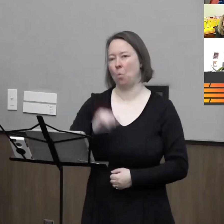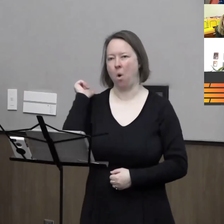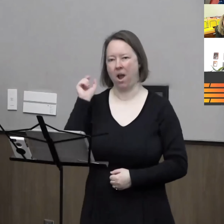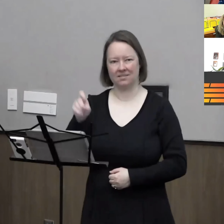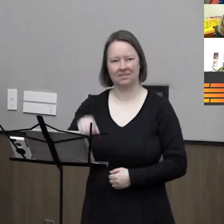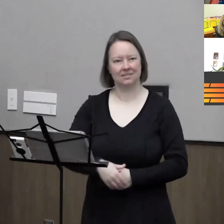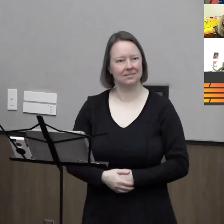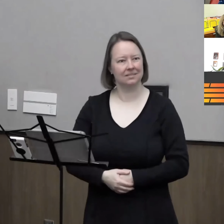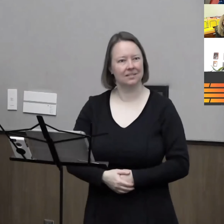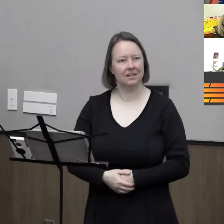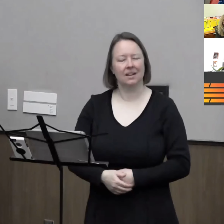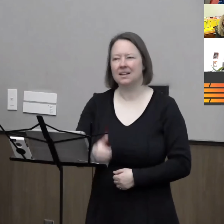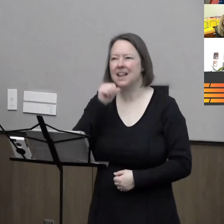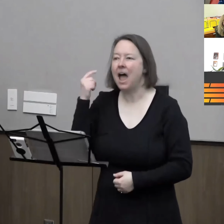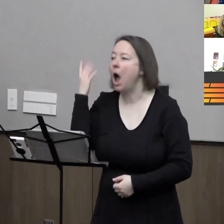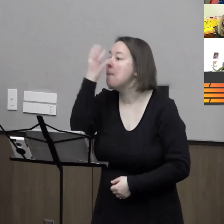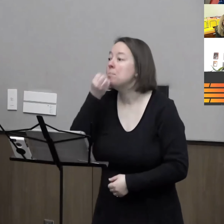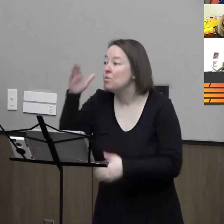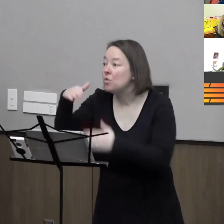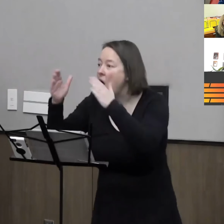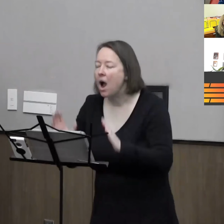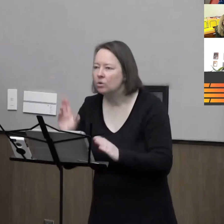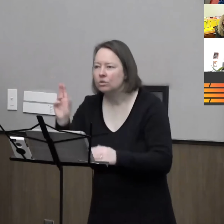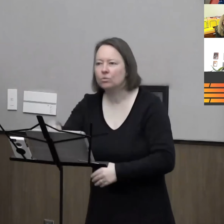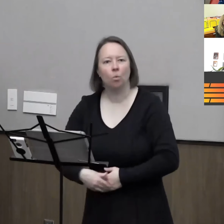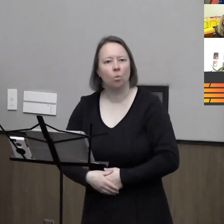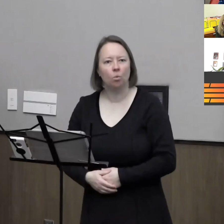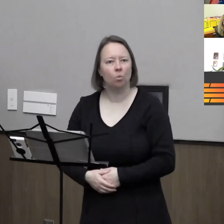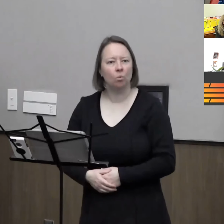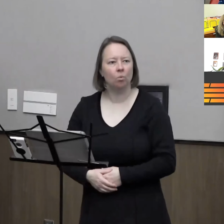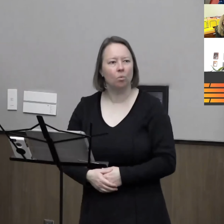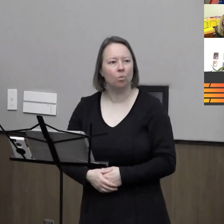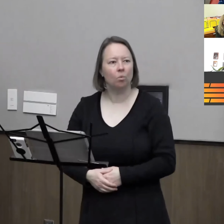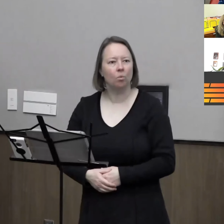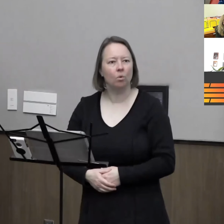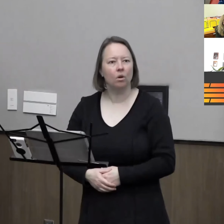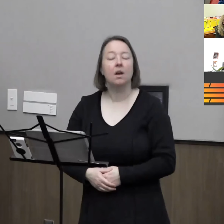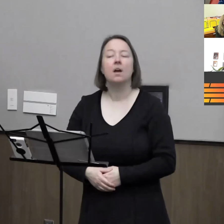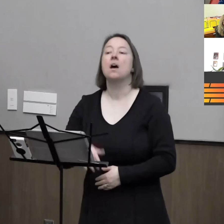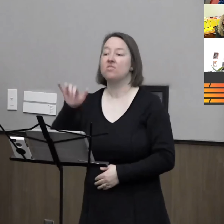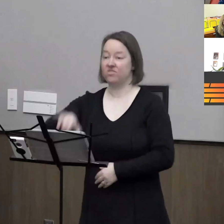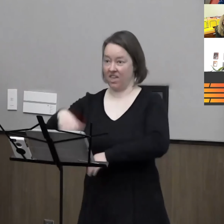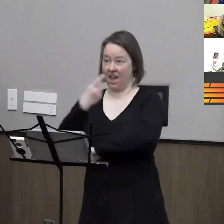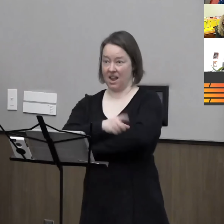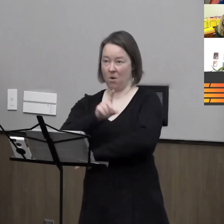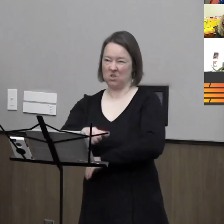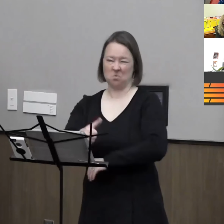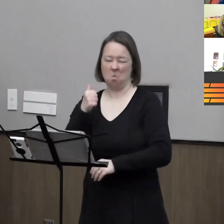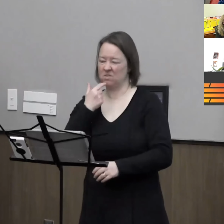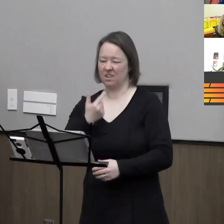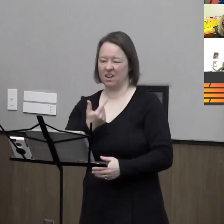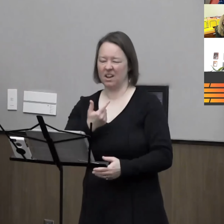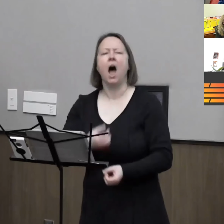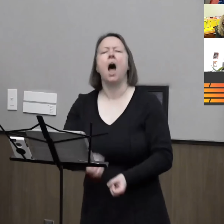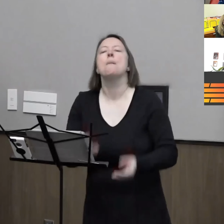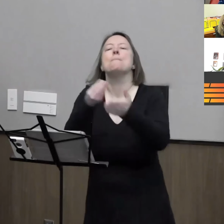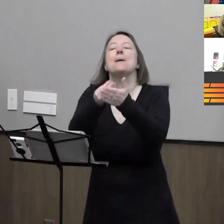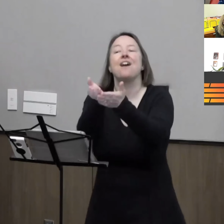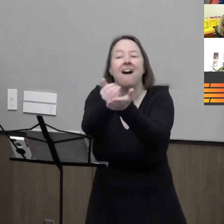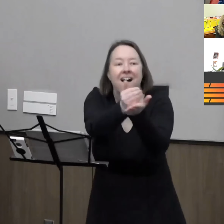question that day will not be how beautiful is your house. The question that day will not be how much money did